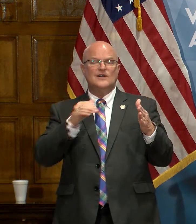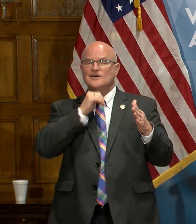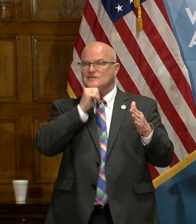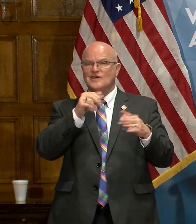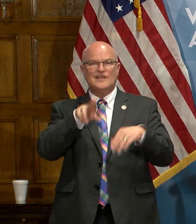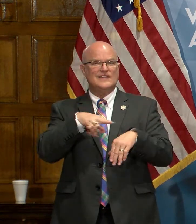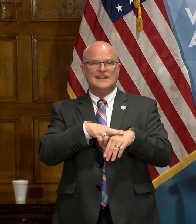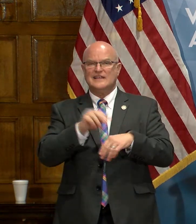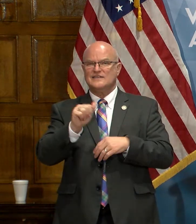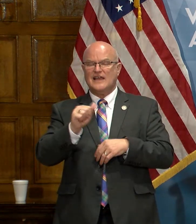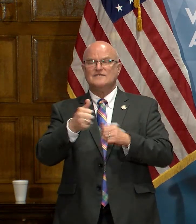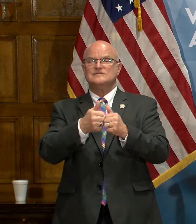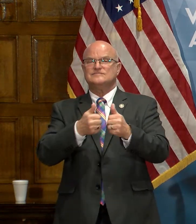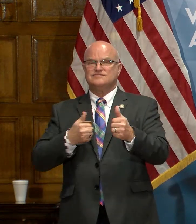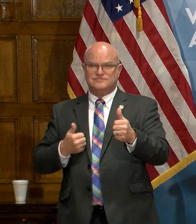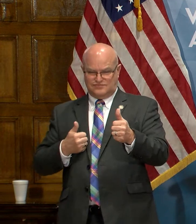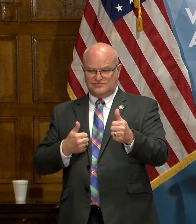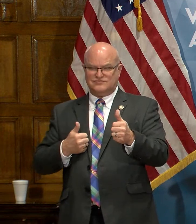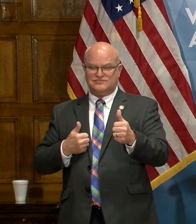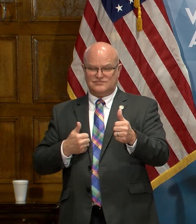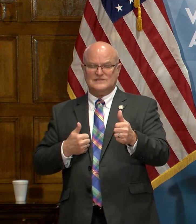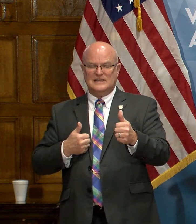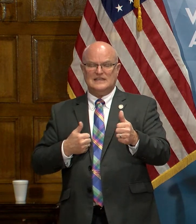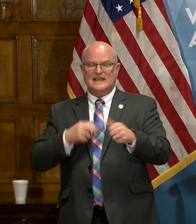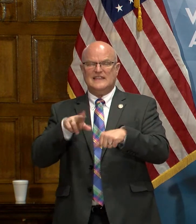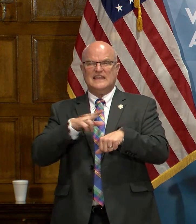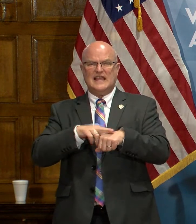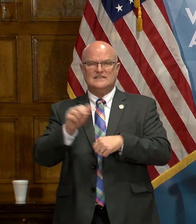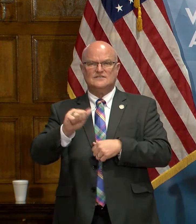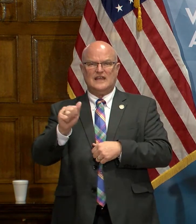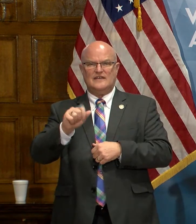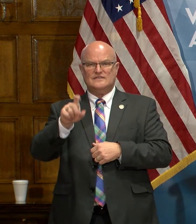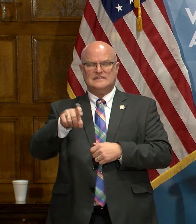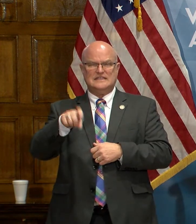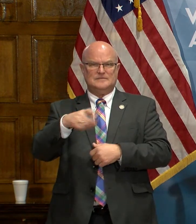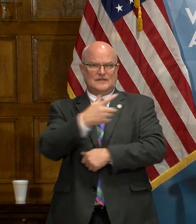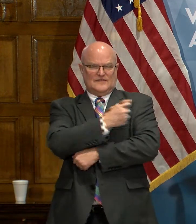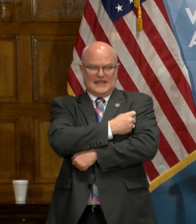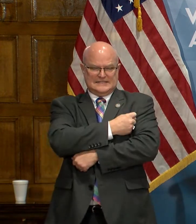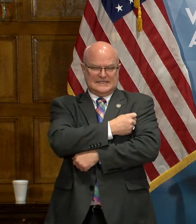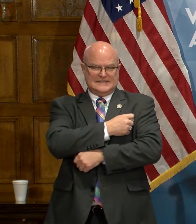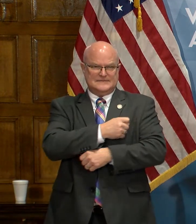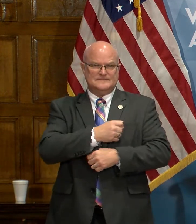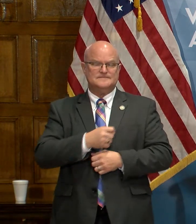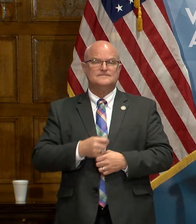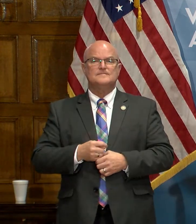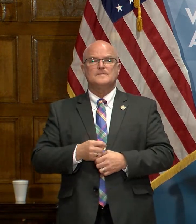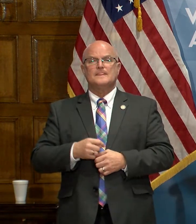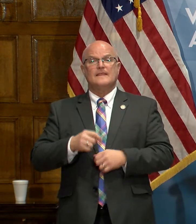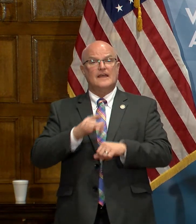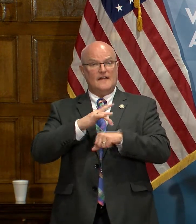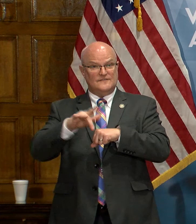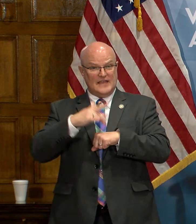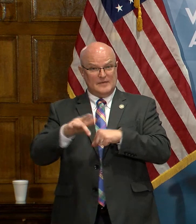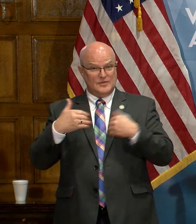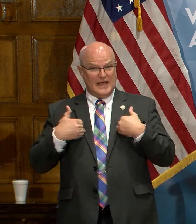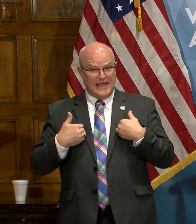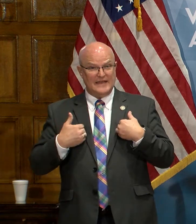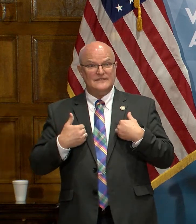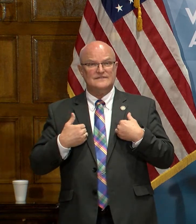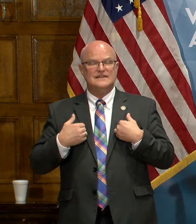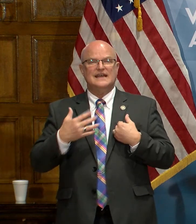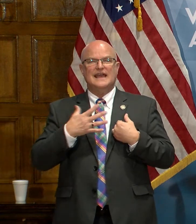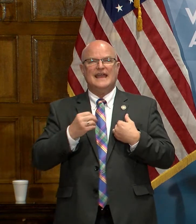the national average and have a significant number below the level that need to be immunized. Vaccines are available,